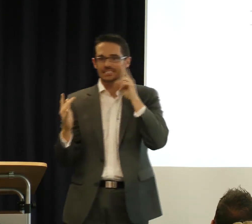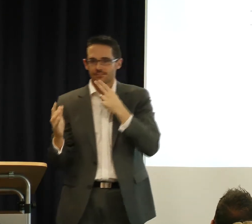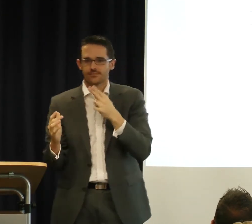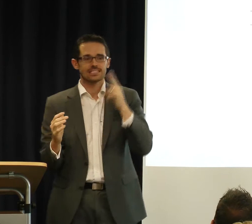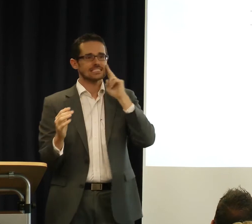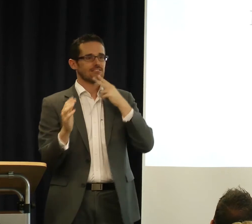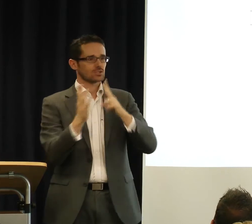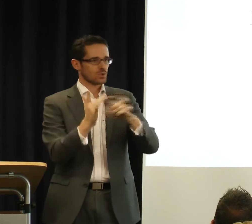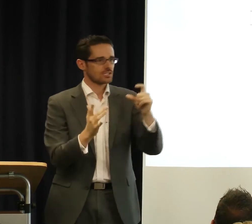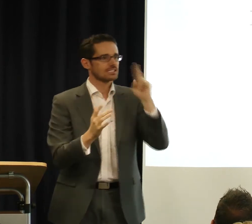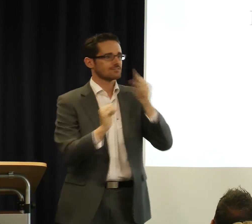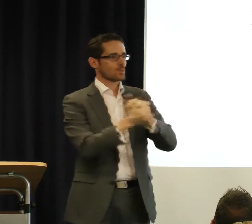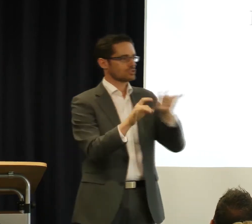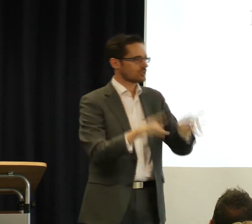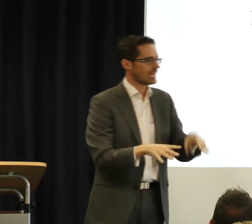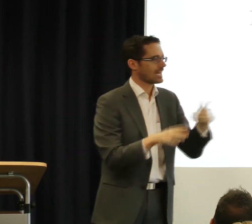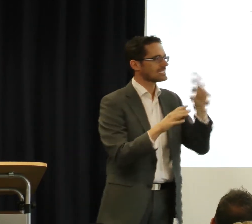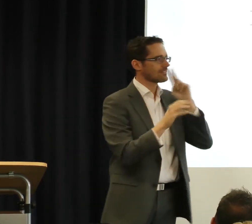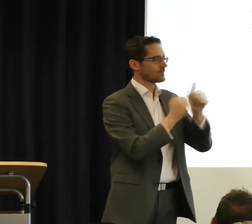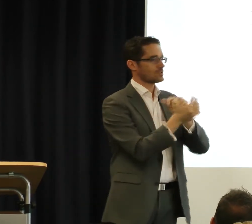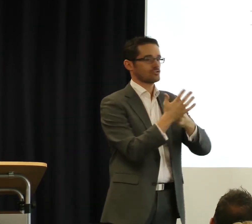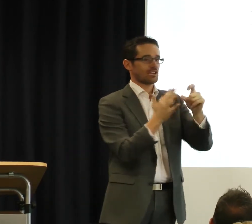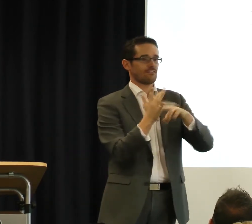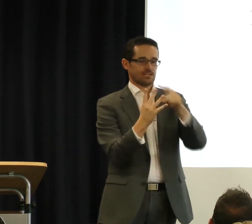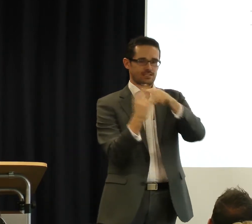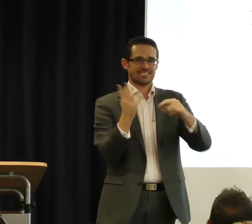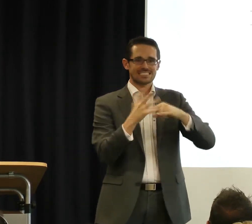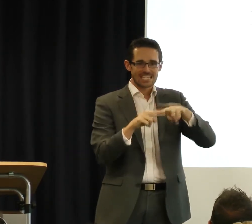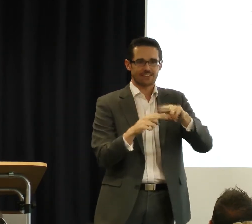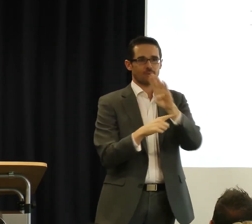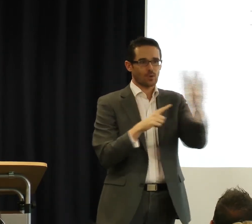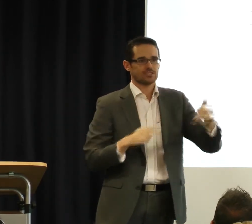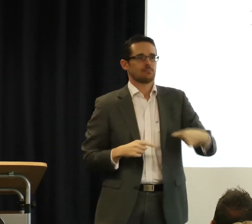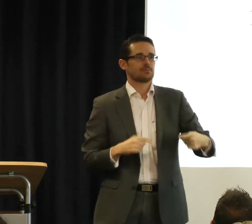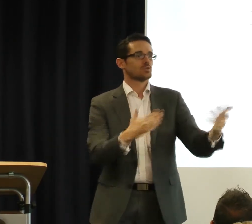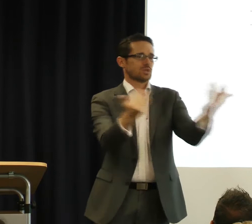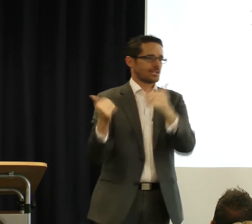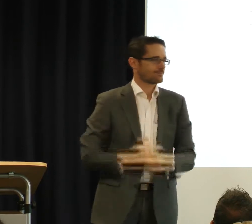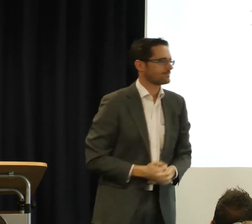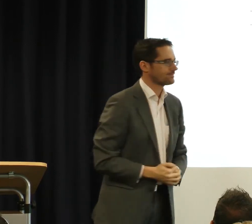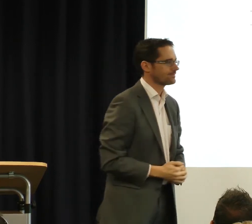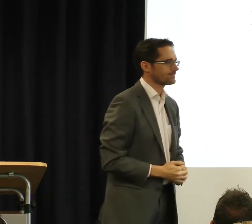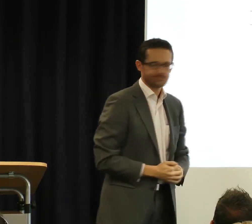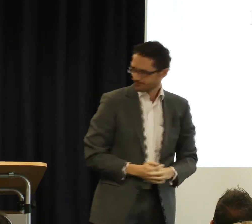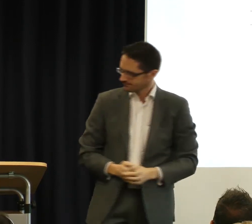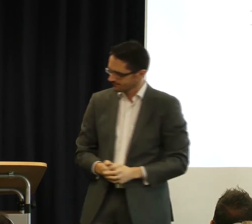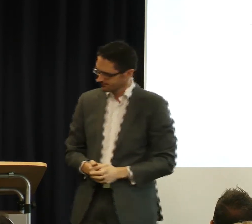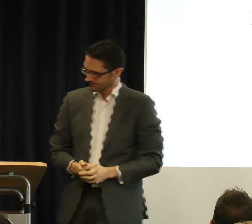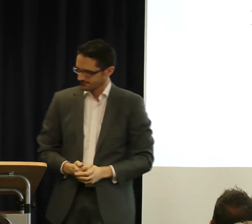members from VicDeaf, Deaf Victoria, Deaf Sports Australia, and Deaf Sport Recreation Victoria, welcome one and all.